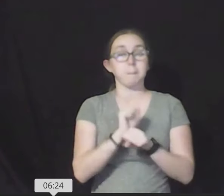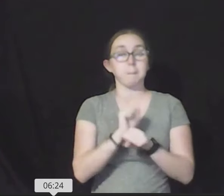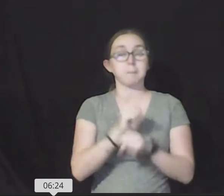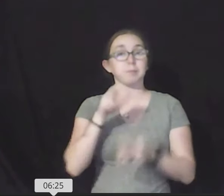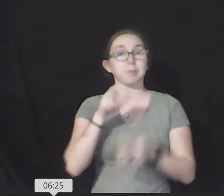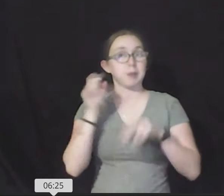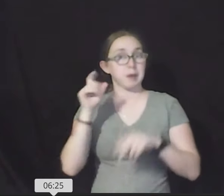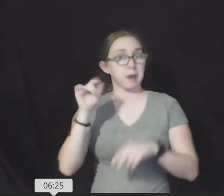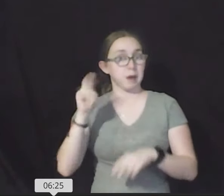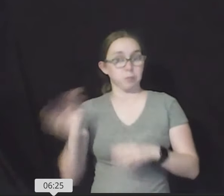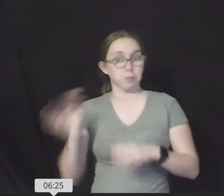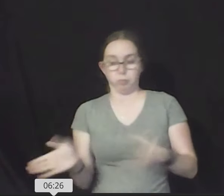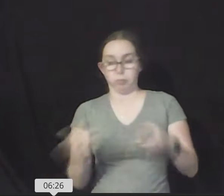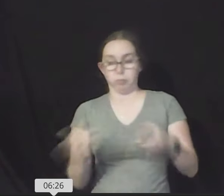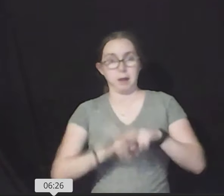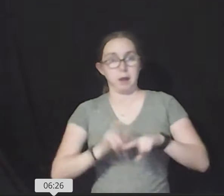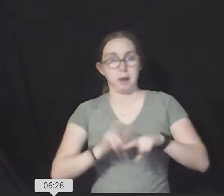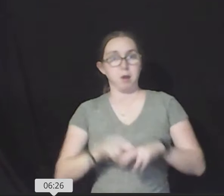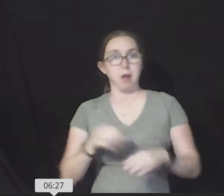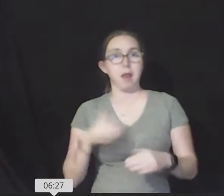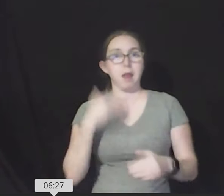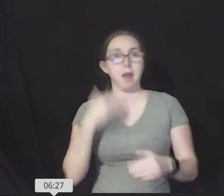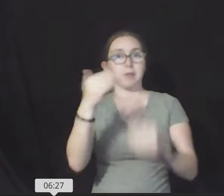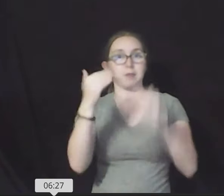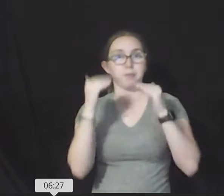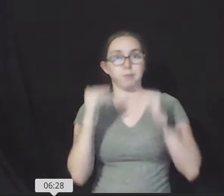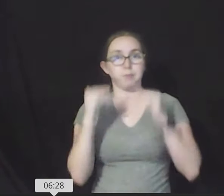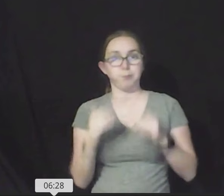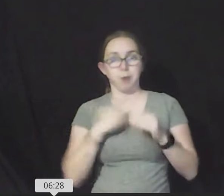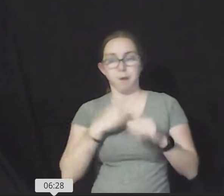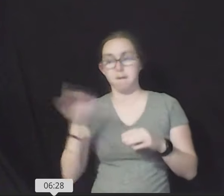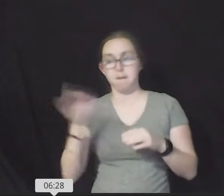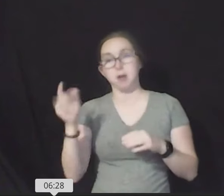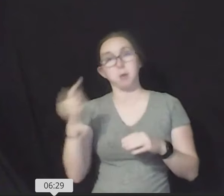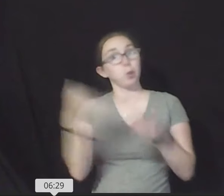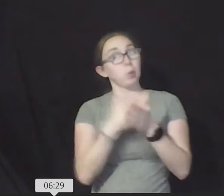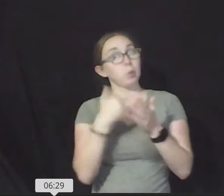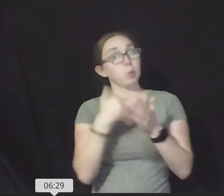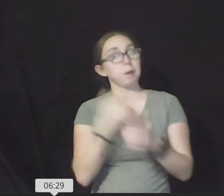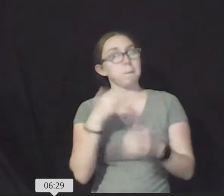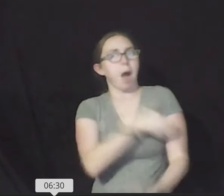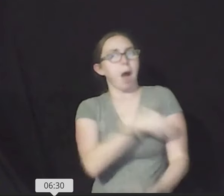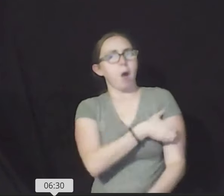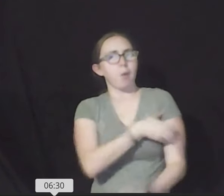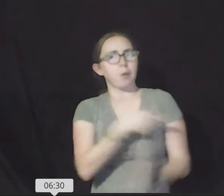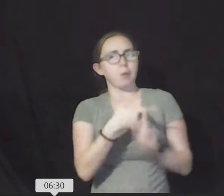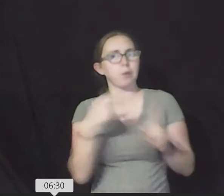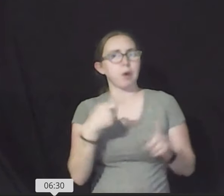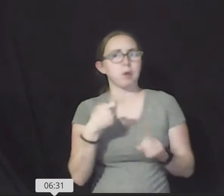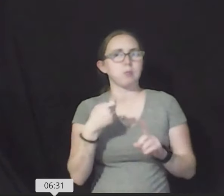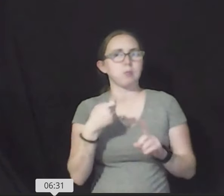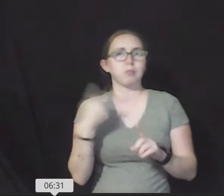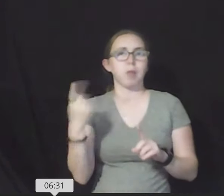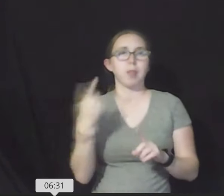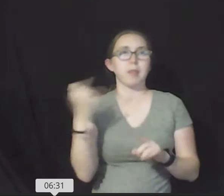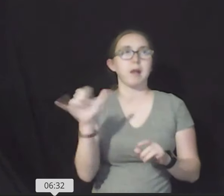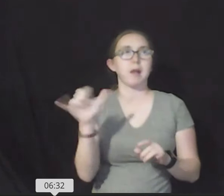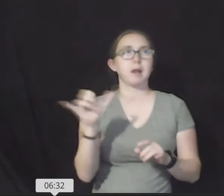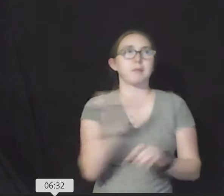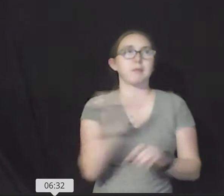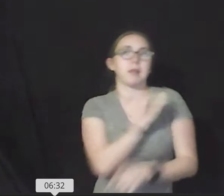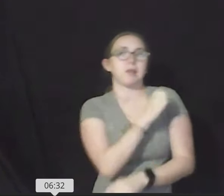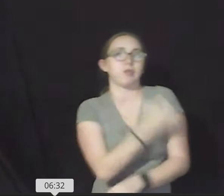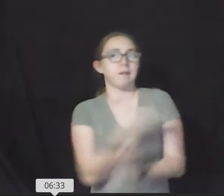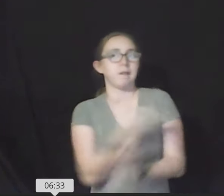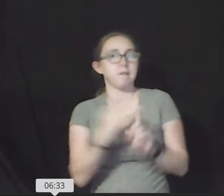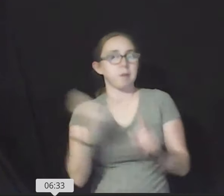I can find a new assistant after this next one. Power from things like electricity and the sun. Where do we